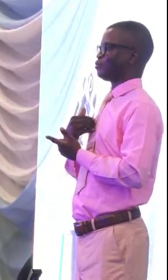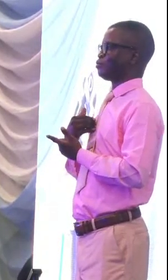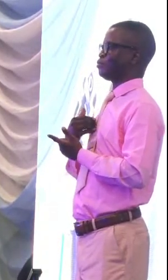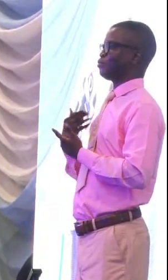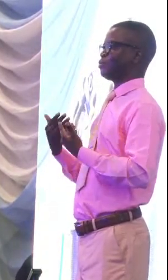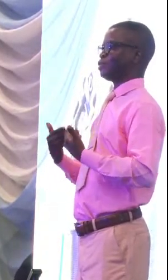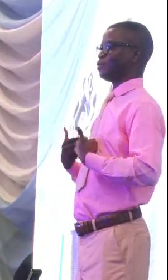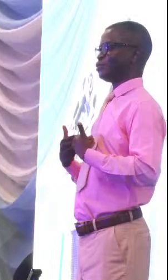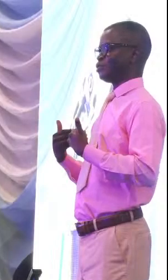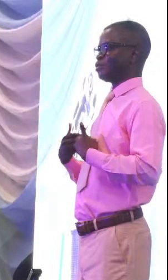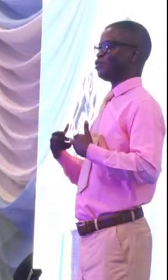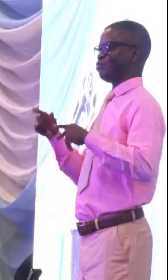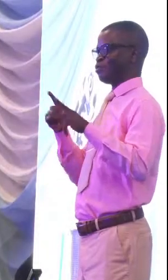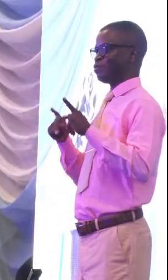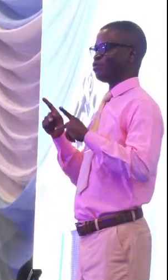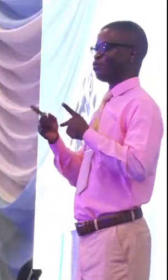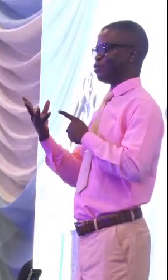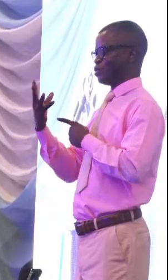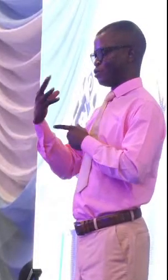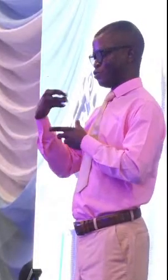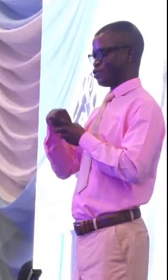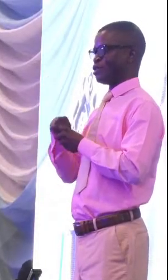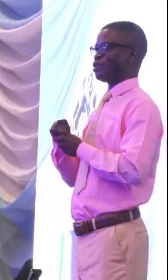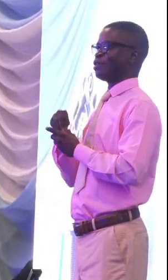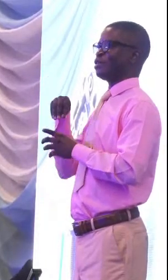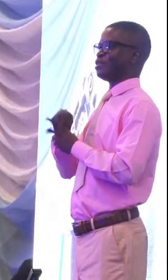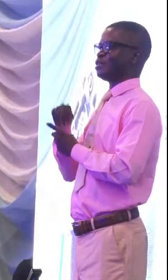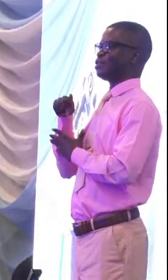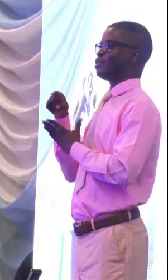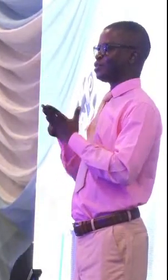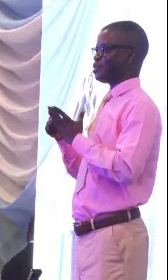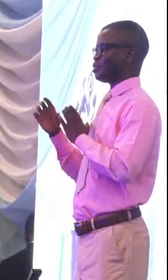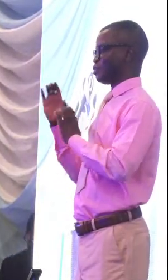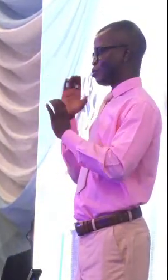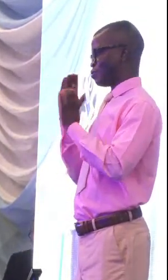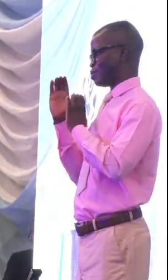young people get involved in this conversation.